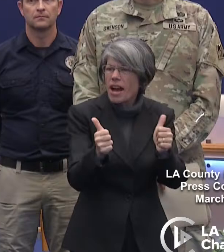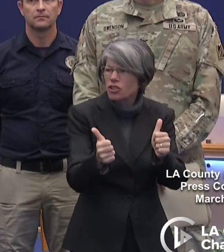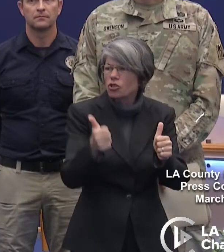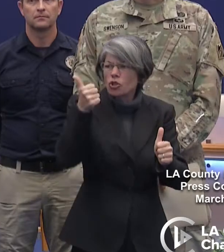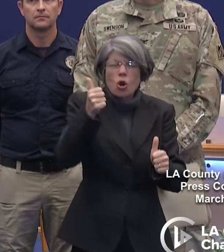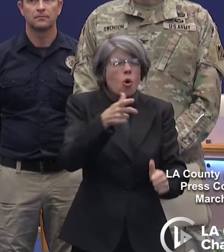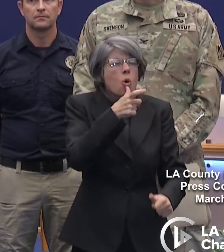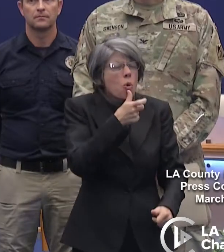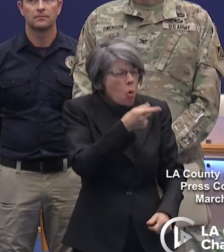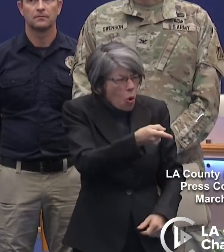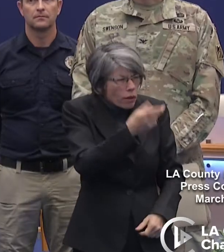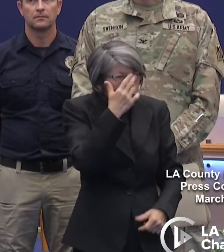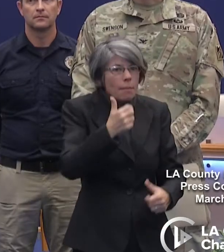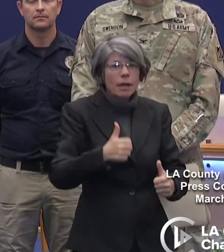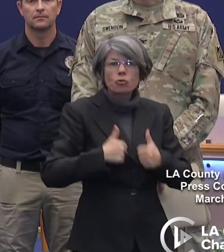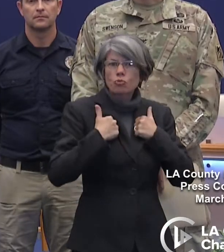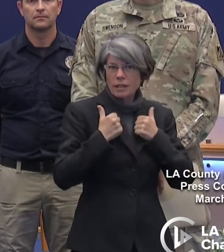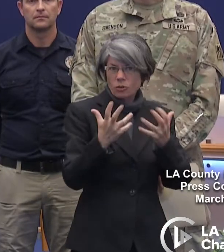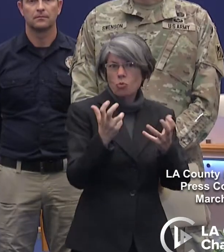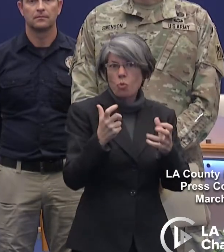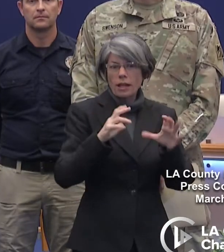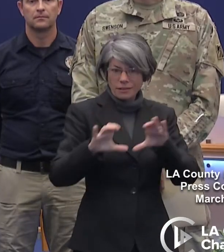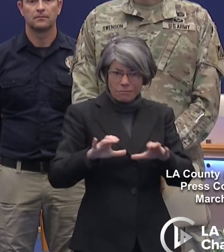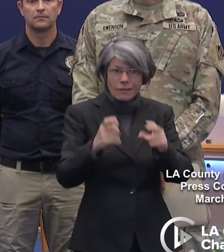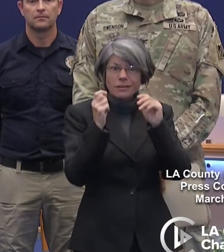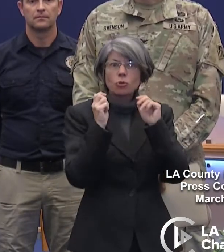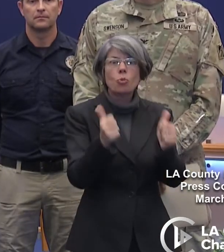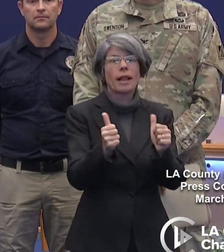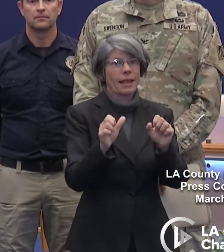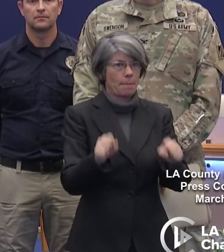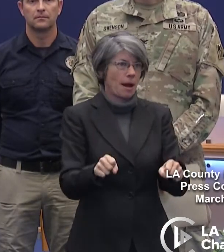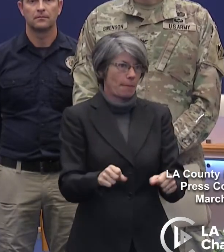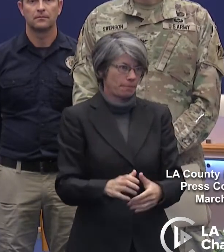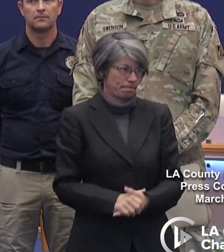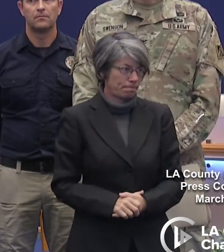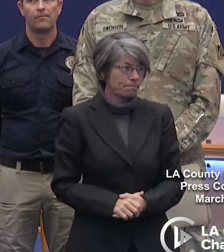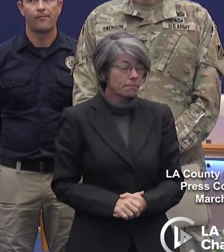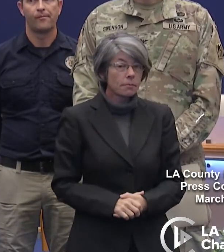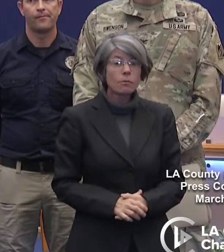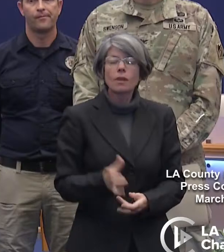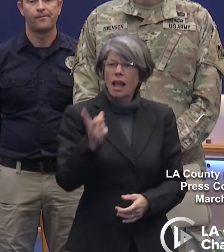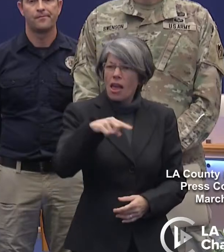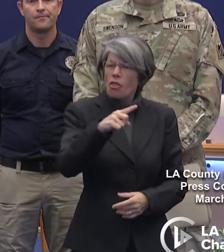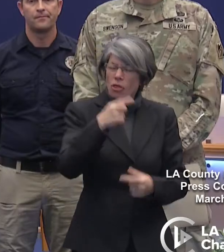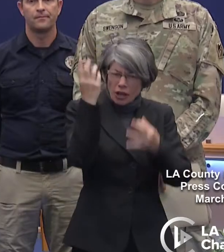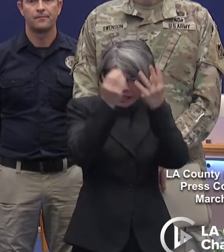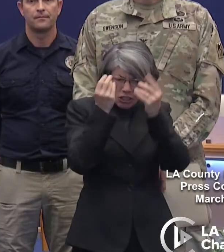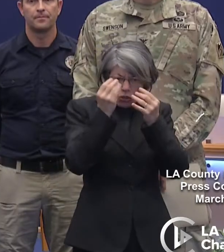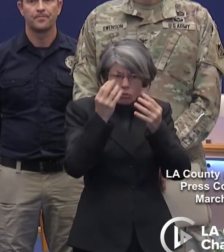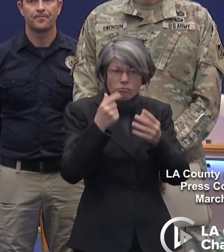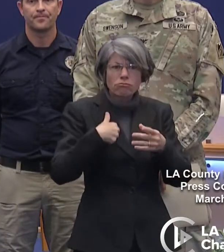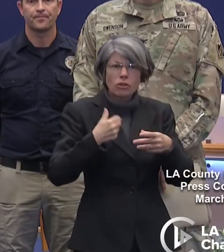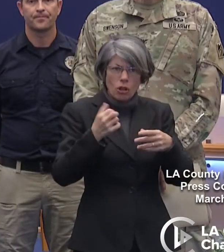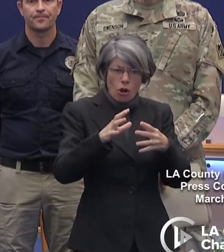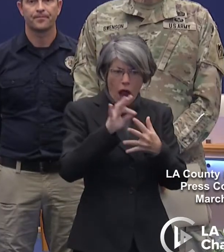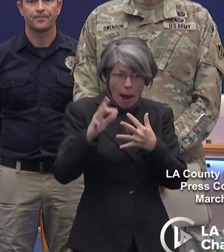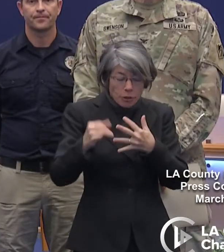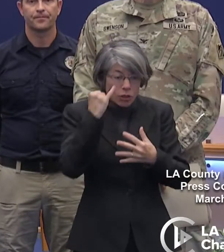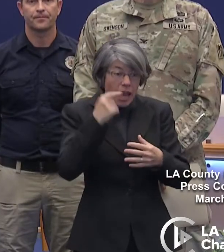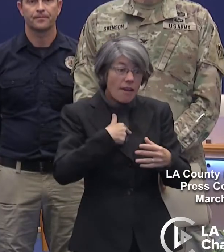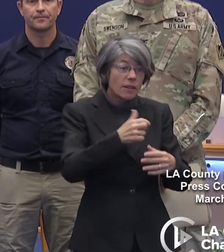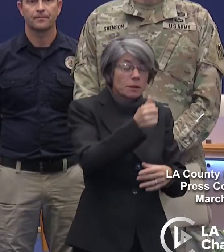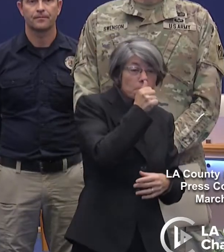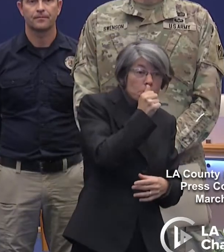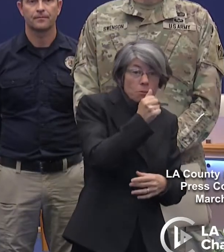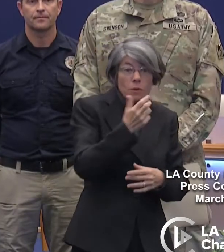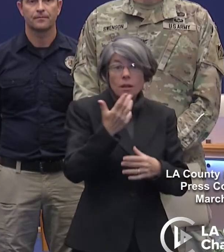quicker, because I know that residents want to have this done as quickly as possible. So they're considering their options, whether private or public. Whichever